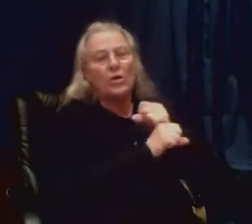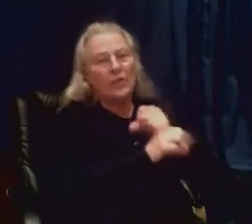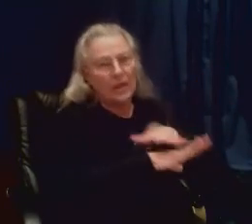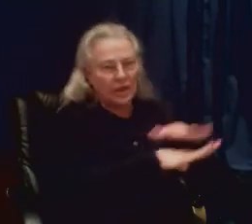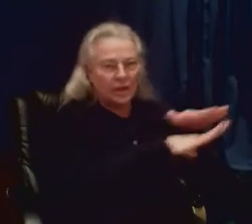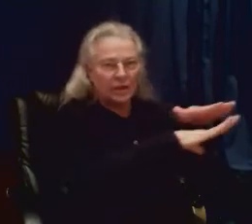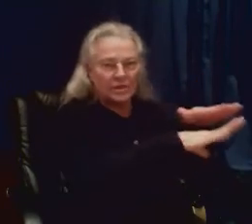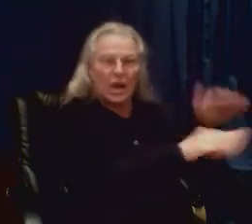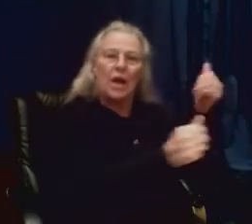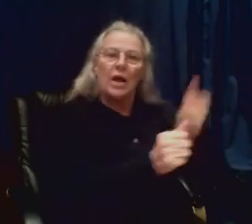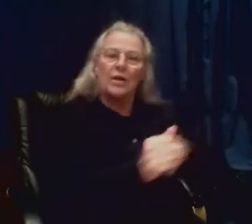the hills and